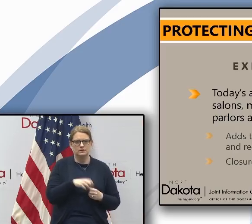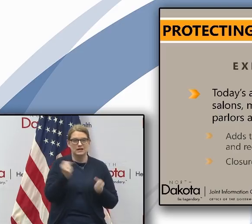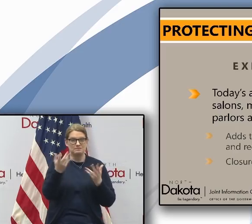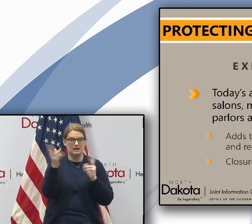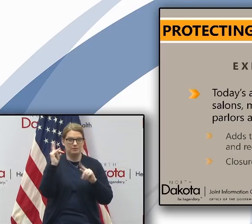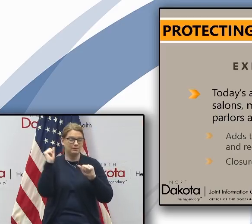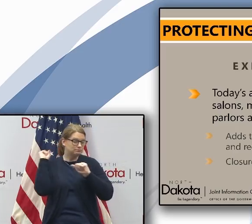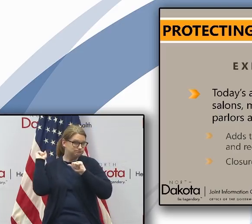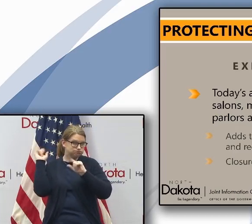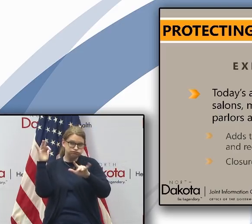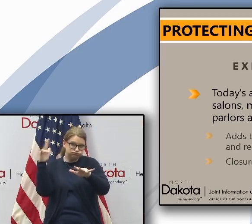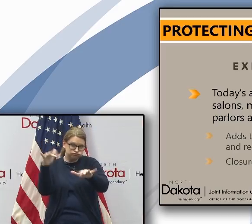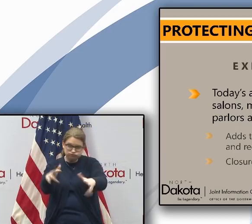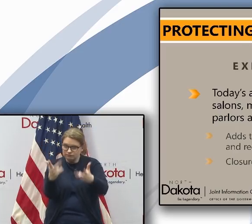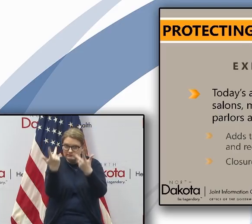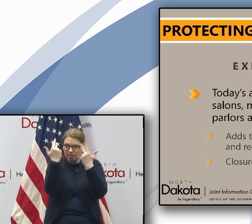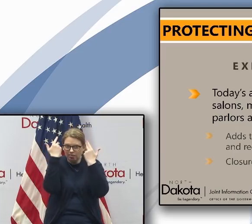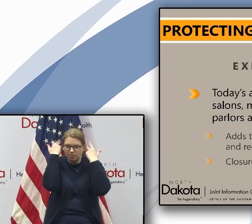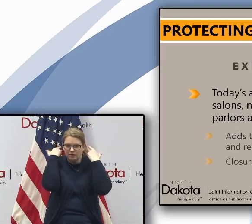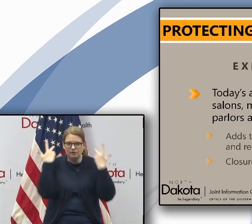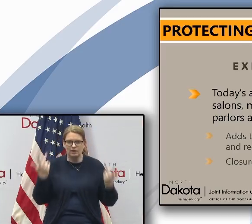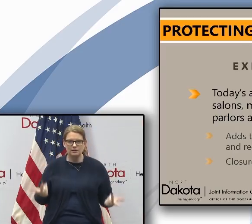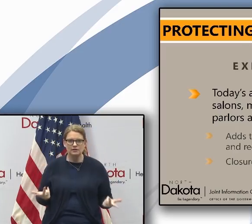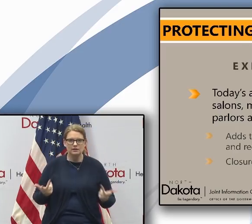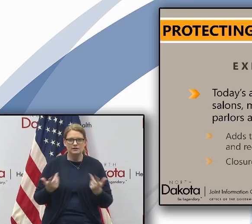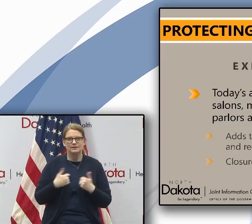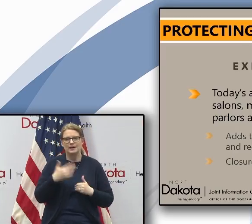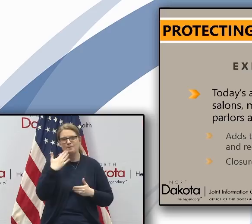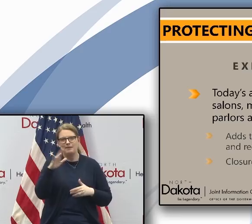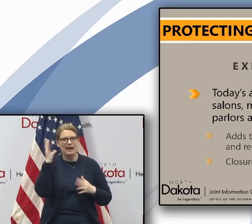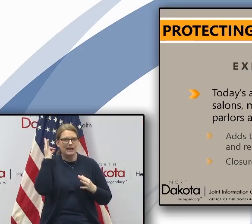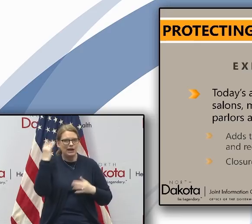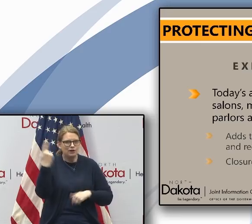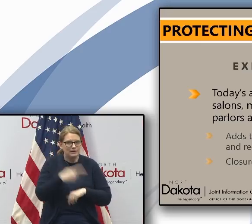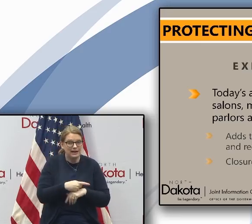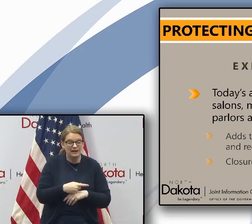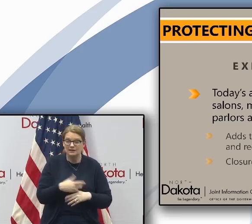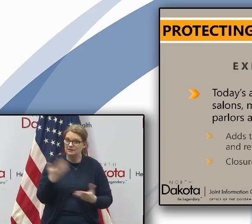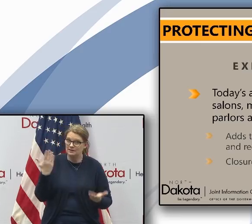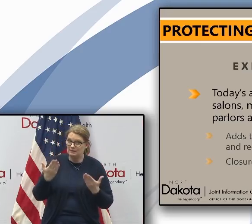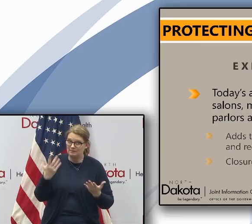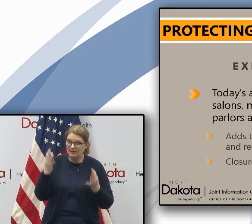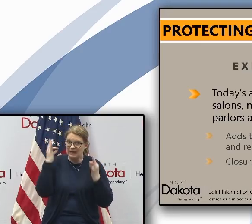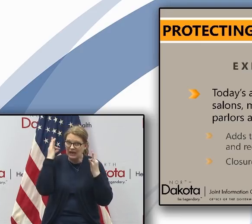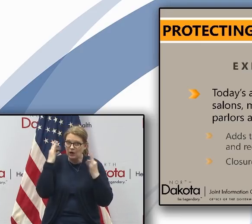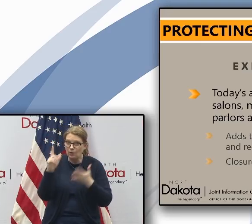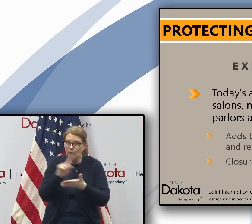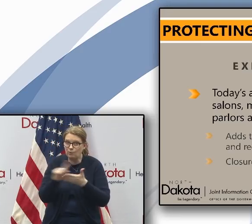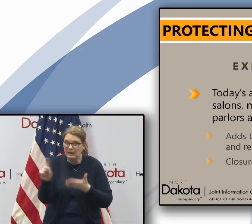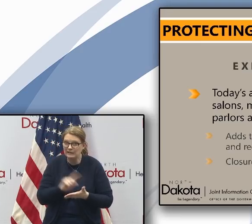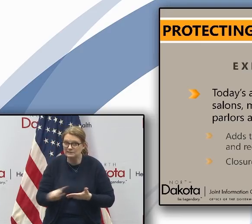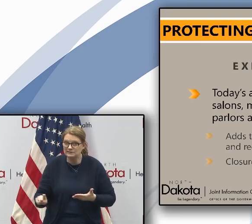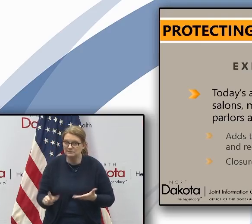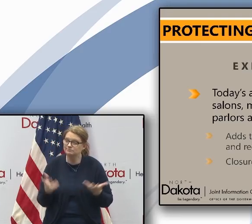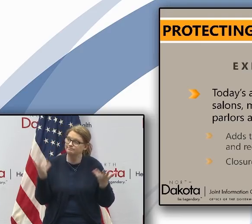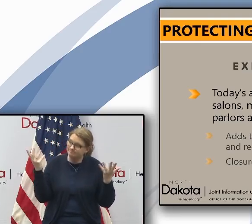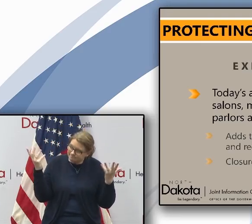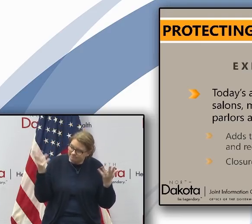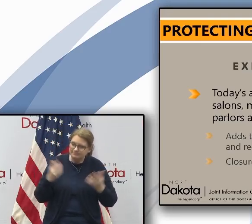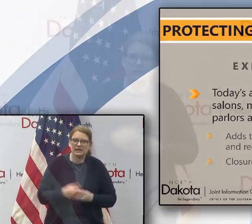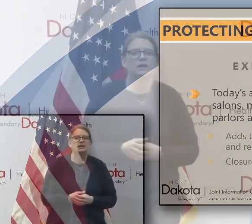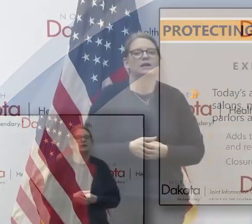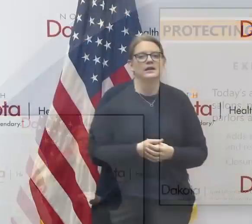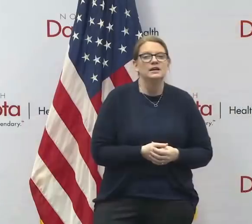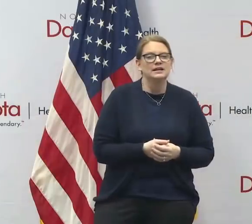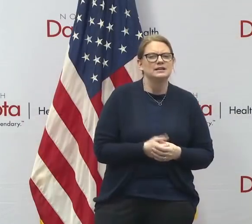a haircut tonight, so you can note, instead of having a bad hair day, you might have a bad hair weeks coming up. But